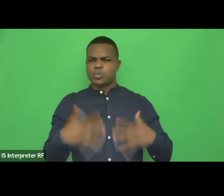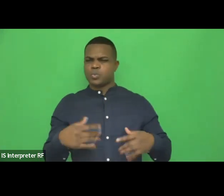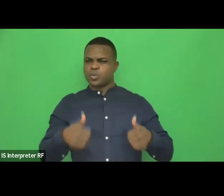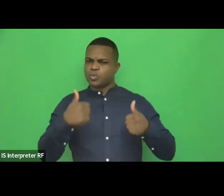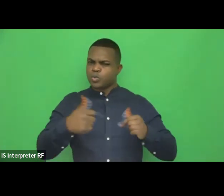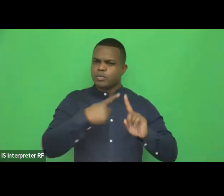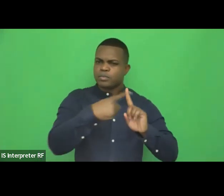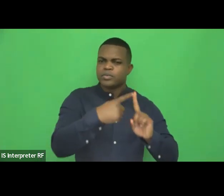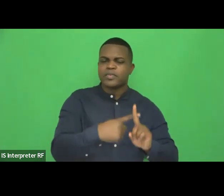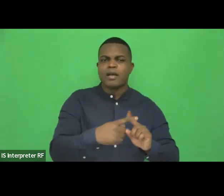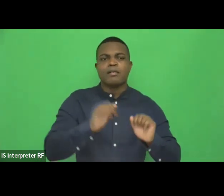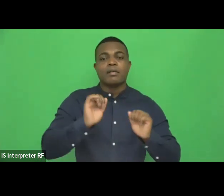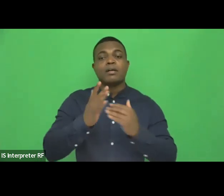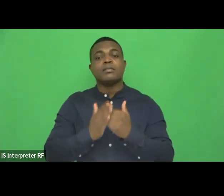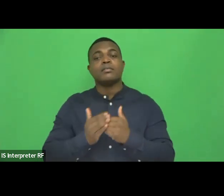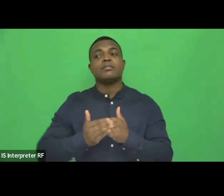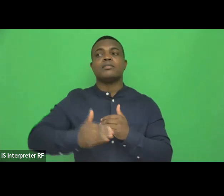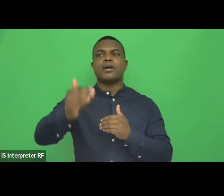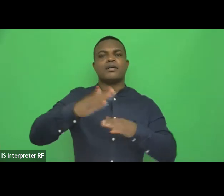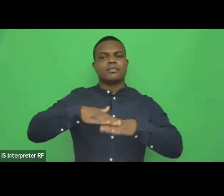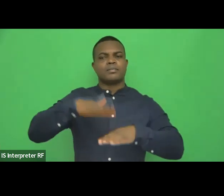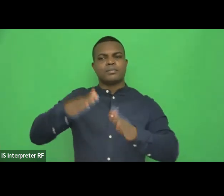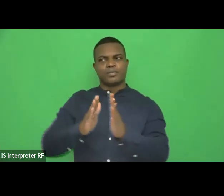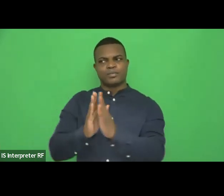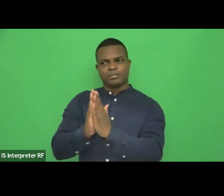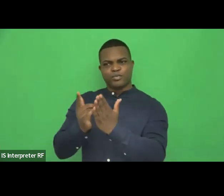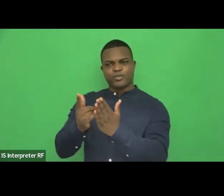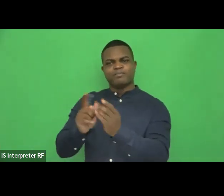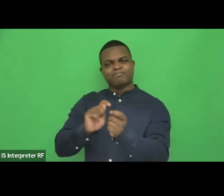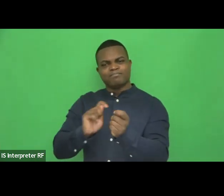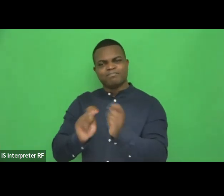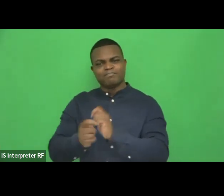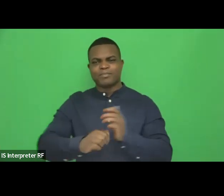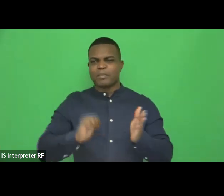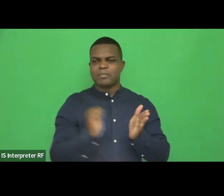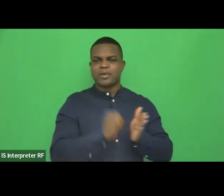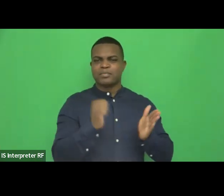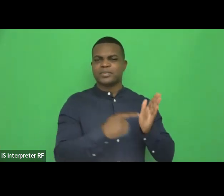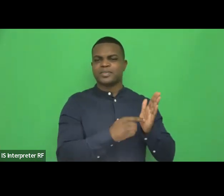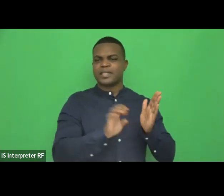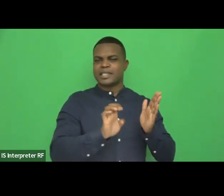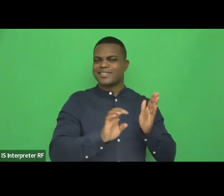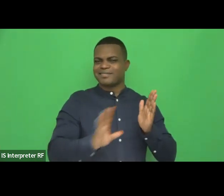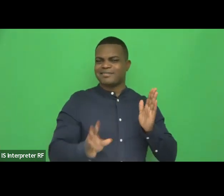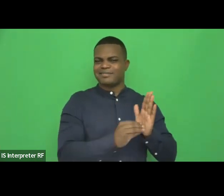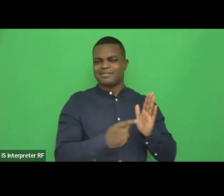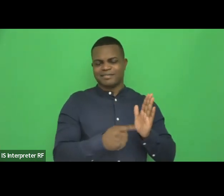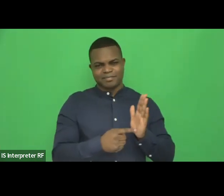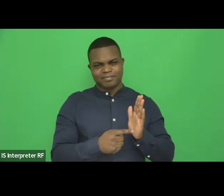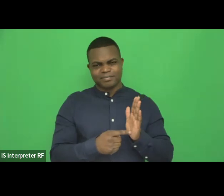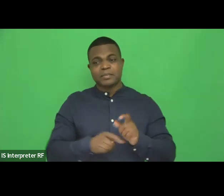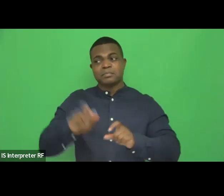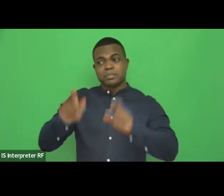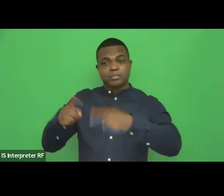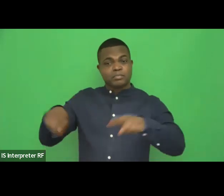mentioned, to the same book on the same day at the same price and in the same place. But how, though, will people know